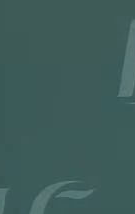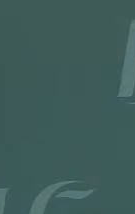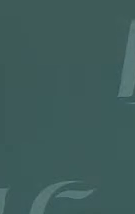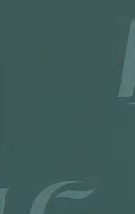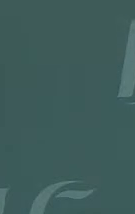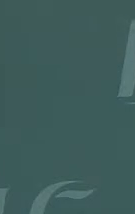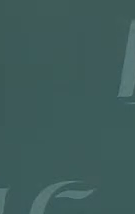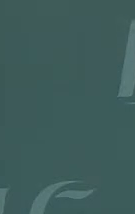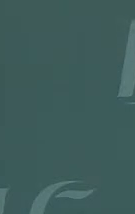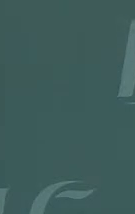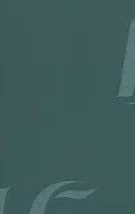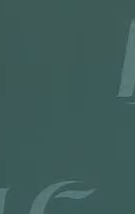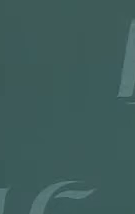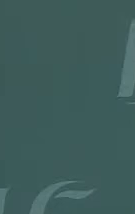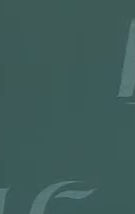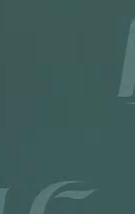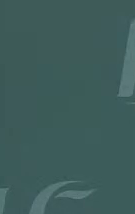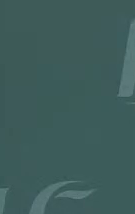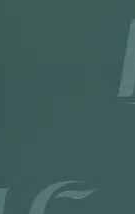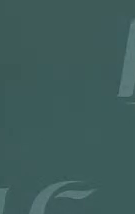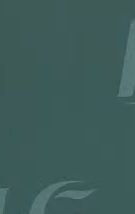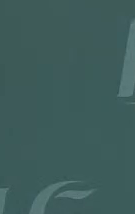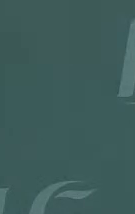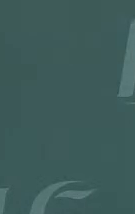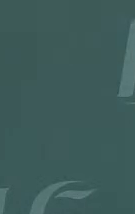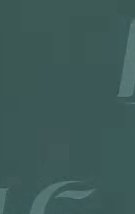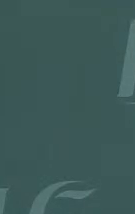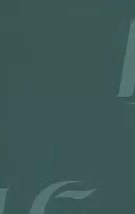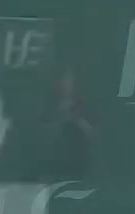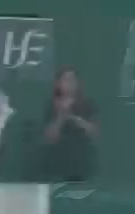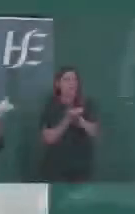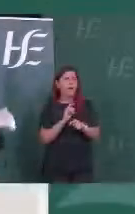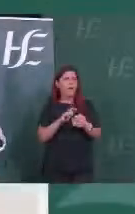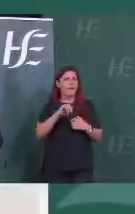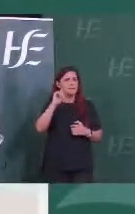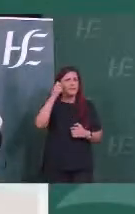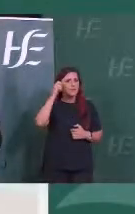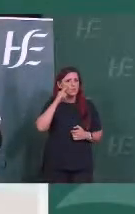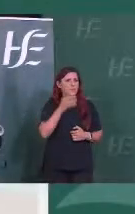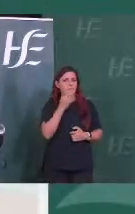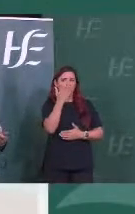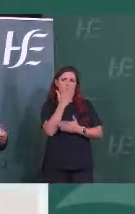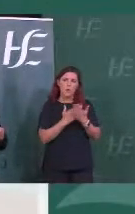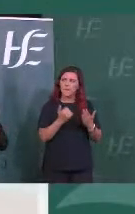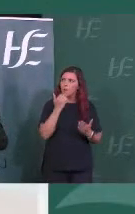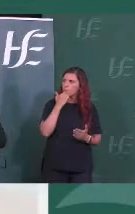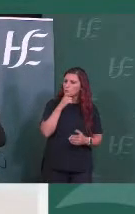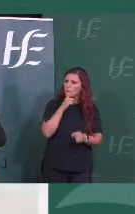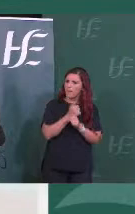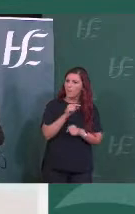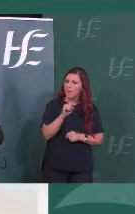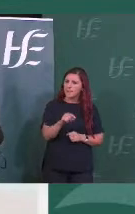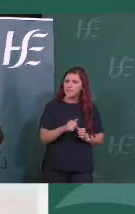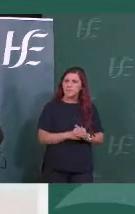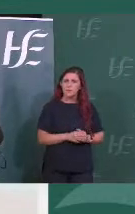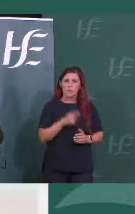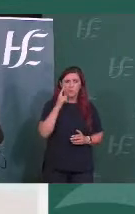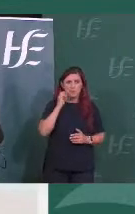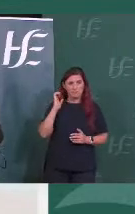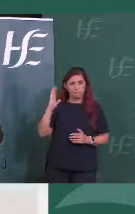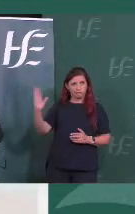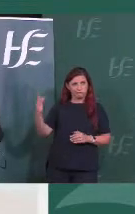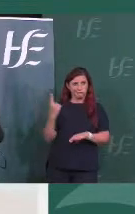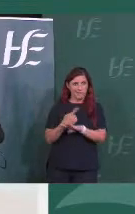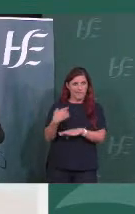that. Just on testing and tracing, to give you a few final numbers, a few updates and figures on it. It's the dashboard that you'll see displayed